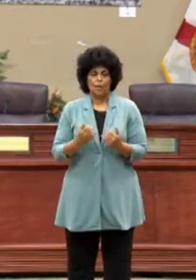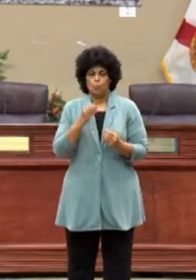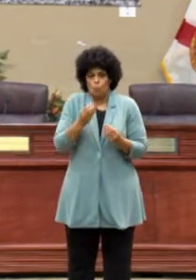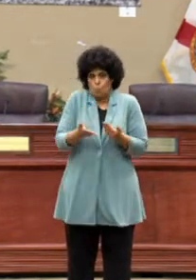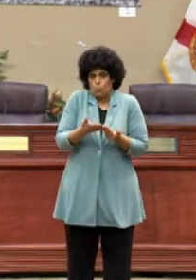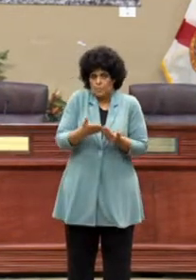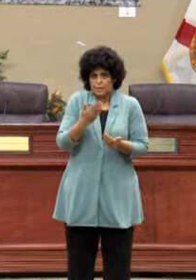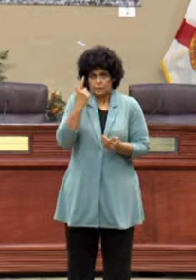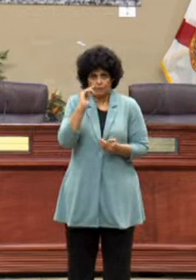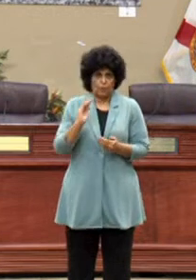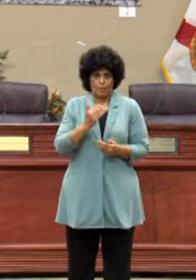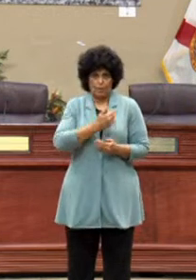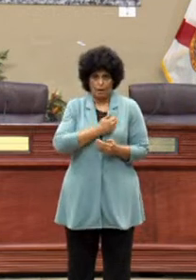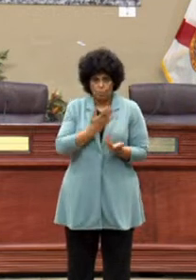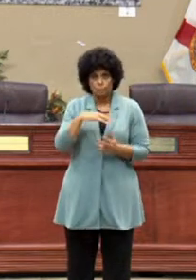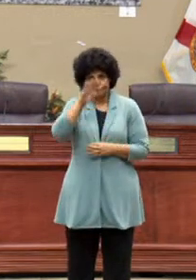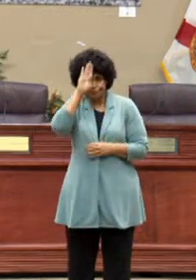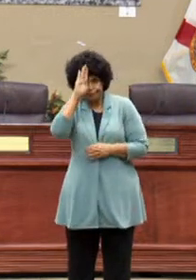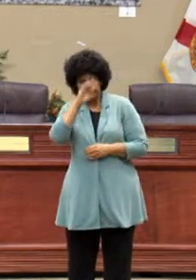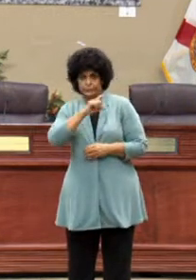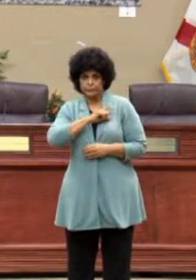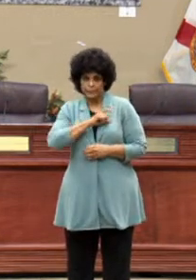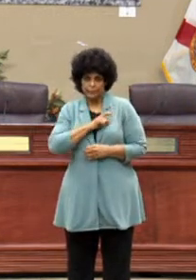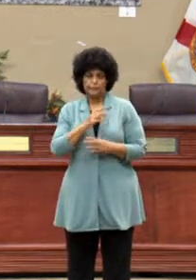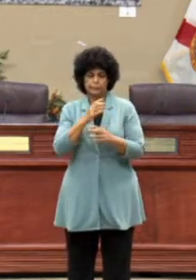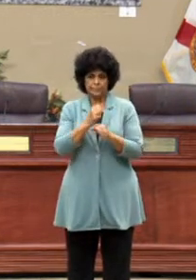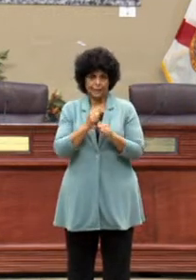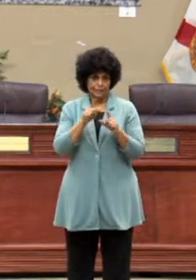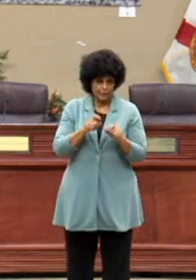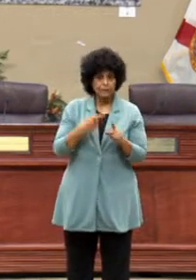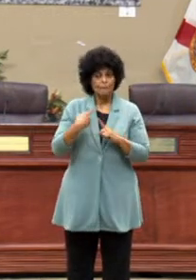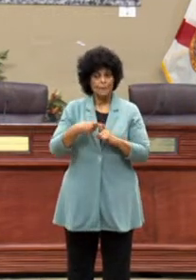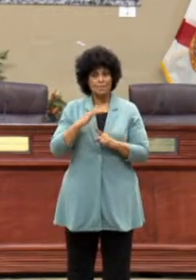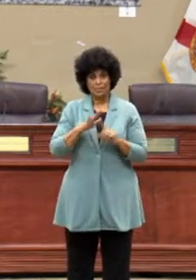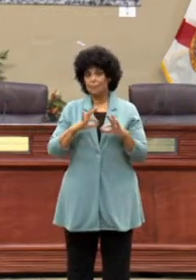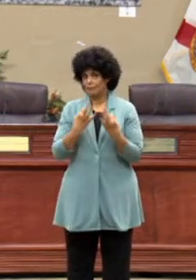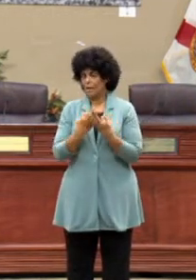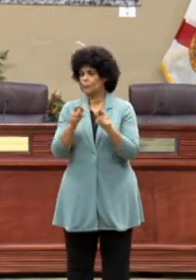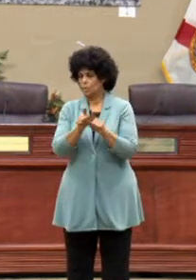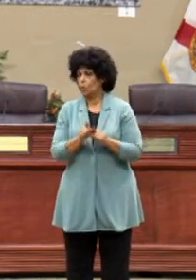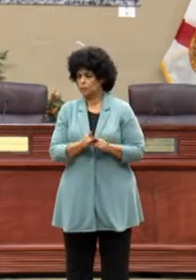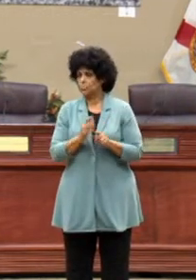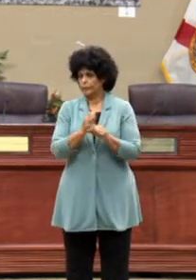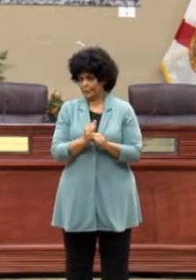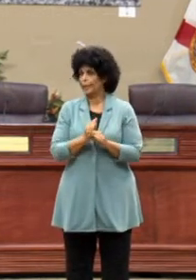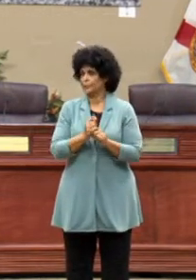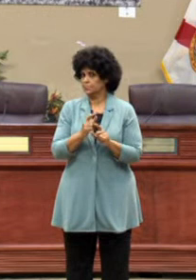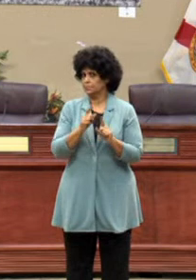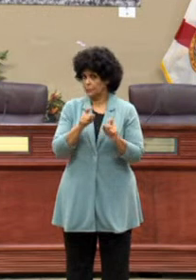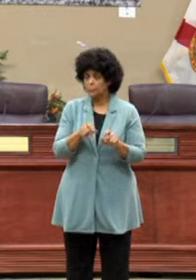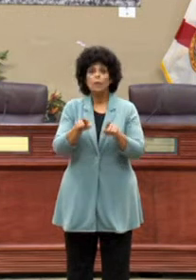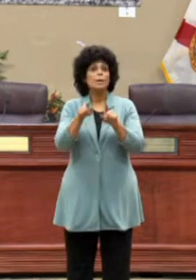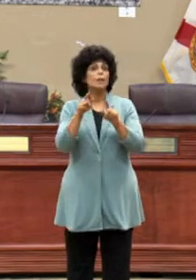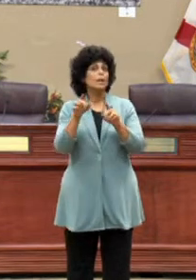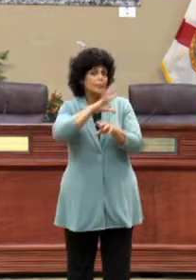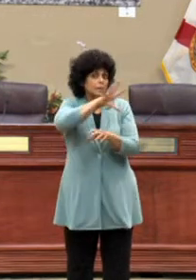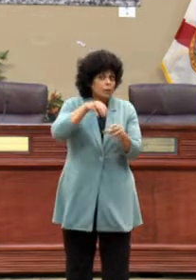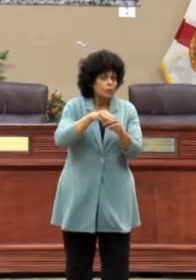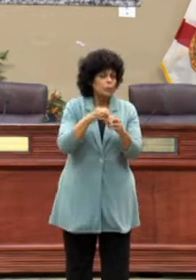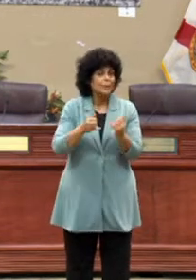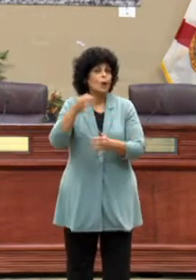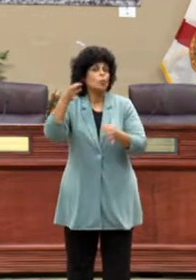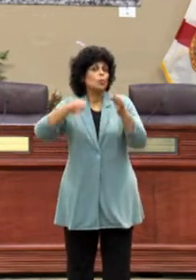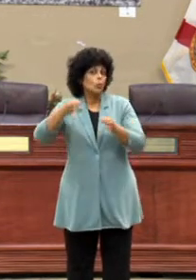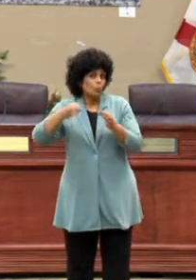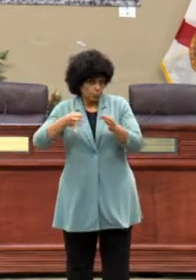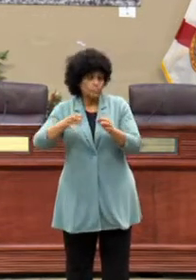constitutional offices, and also work with the courts, because we have seen a significant spike even amongst those who